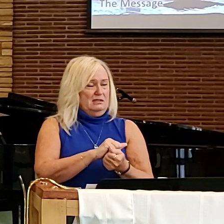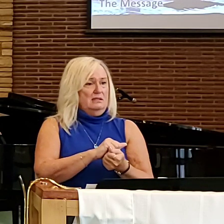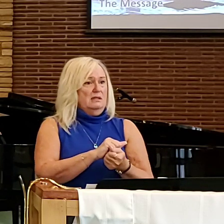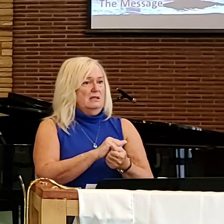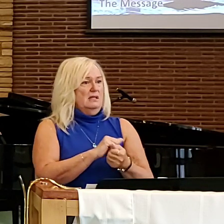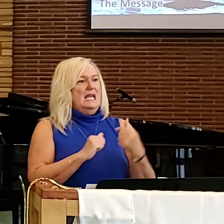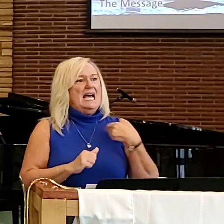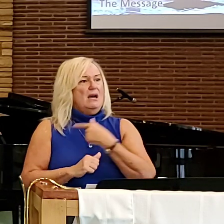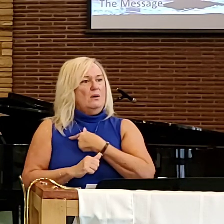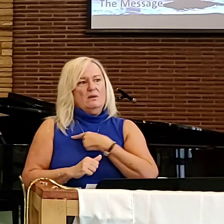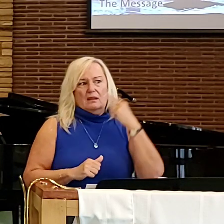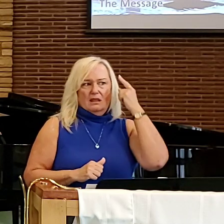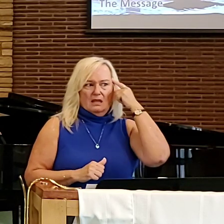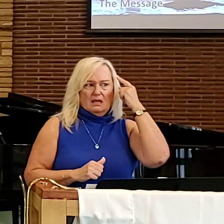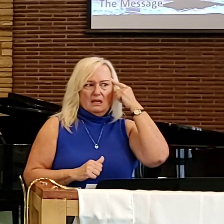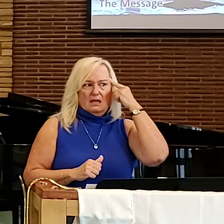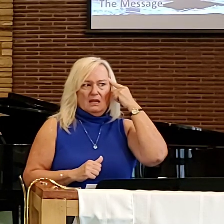our thinking.